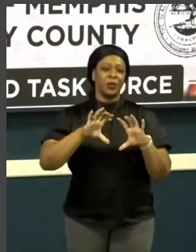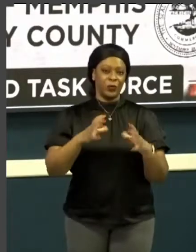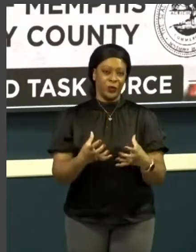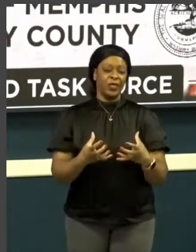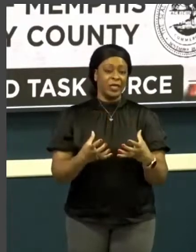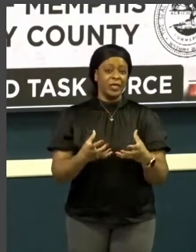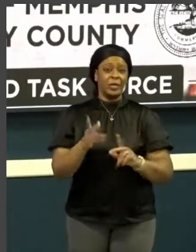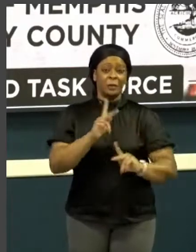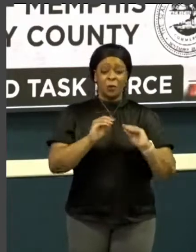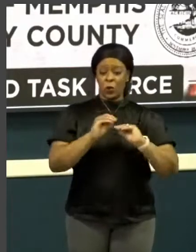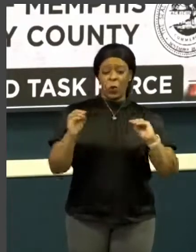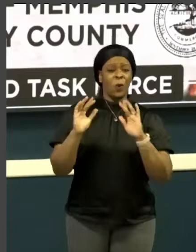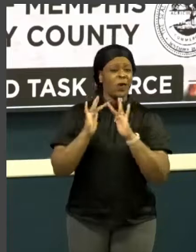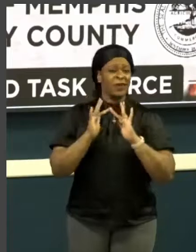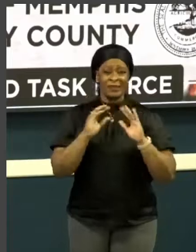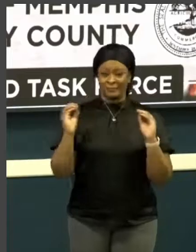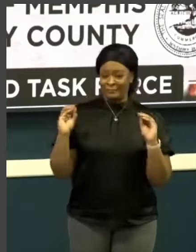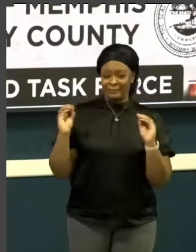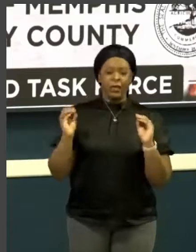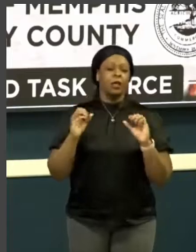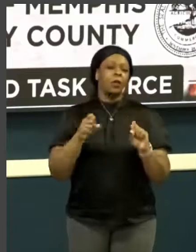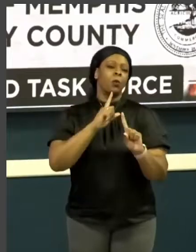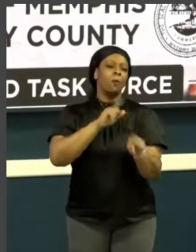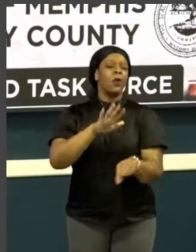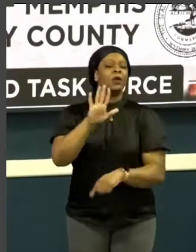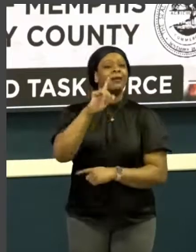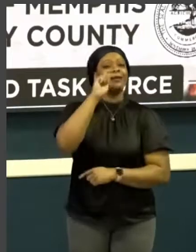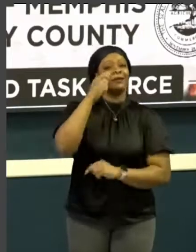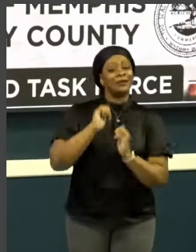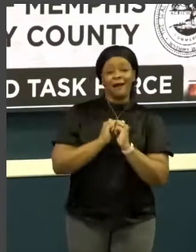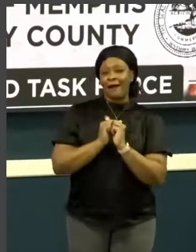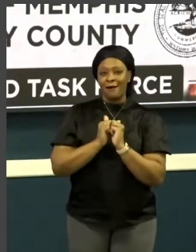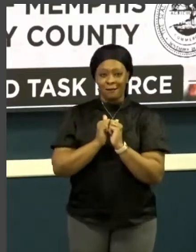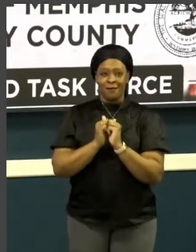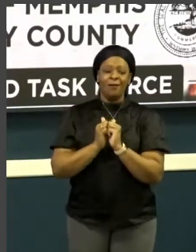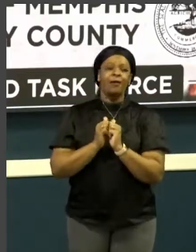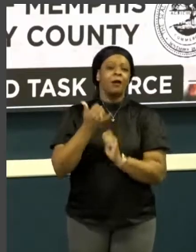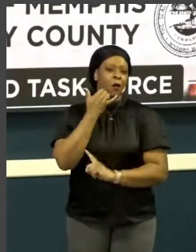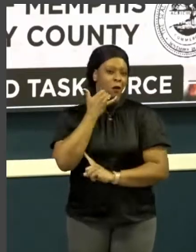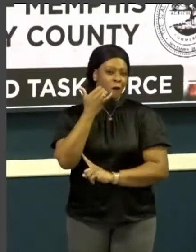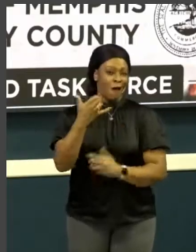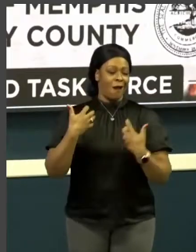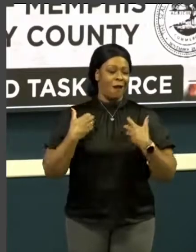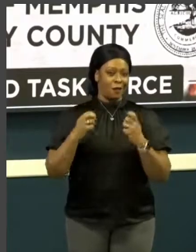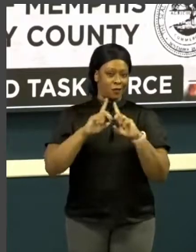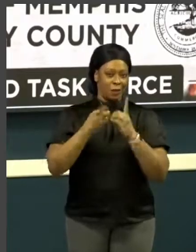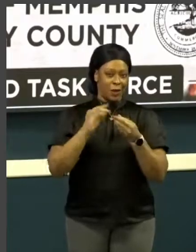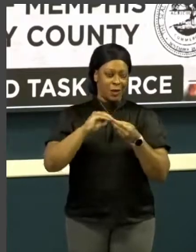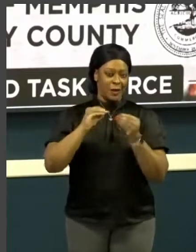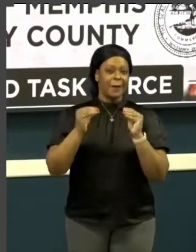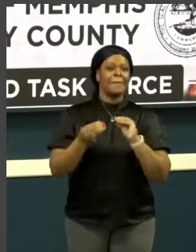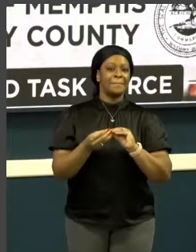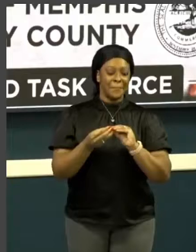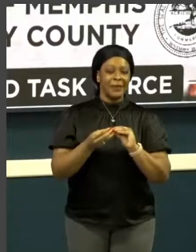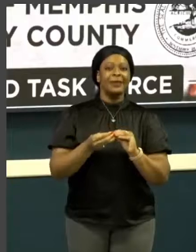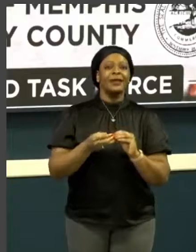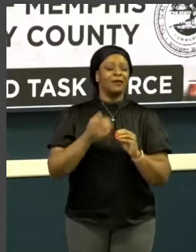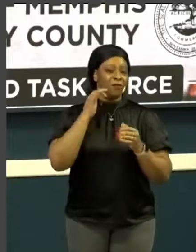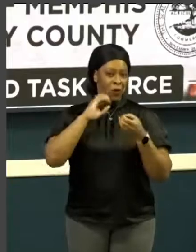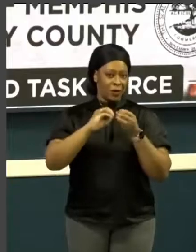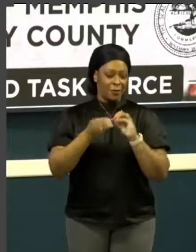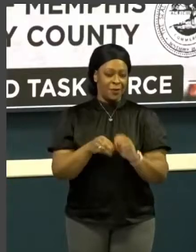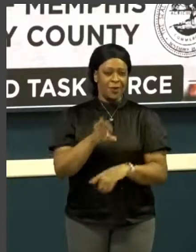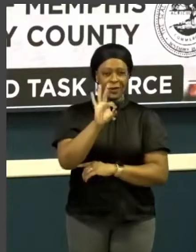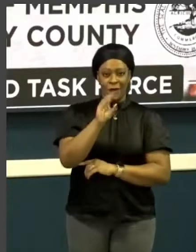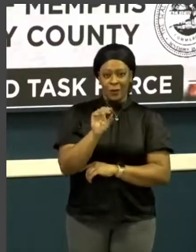People without internet access may report their home test results by calling the Health Department's COVID-19 hotline